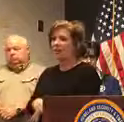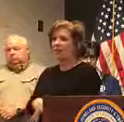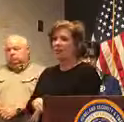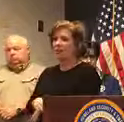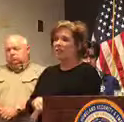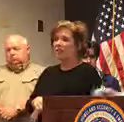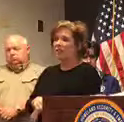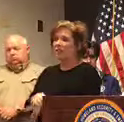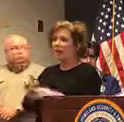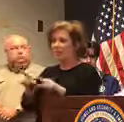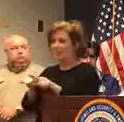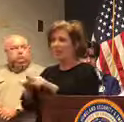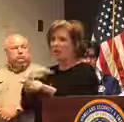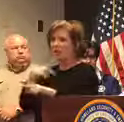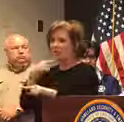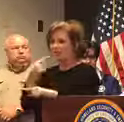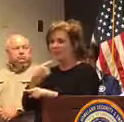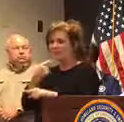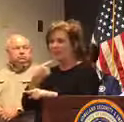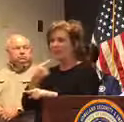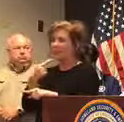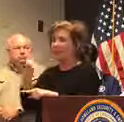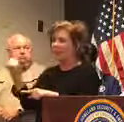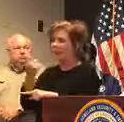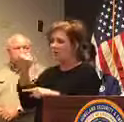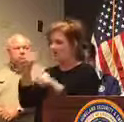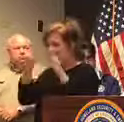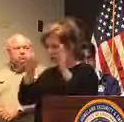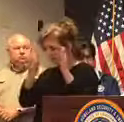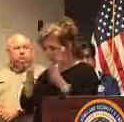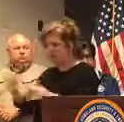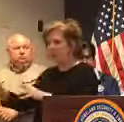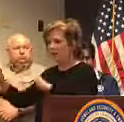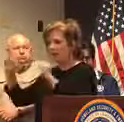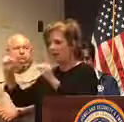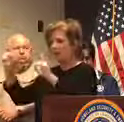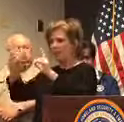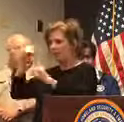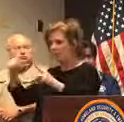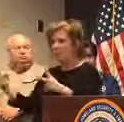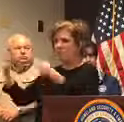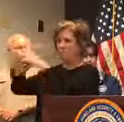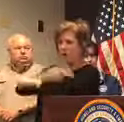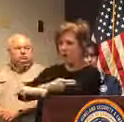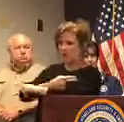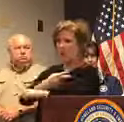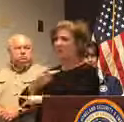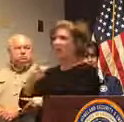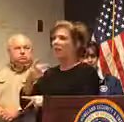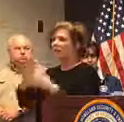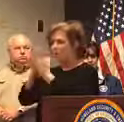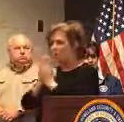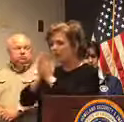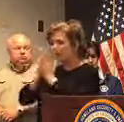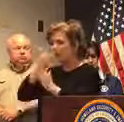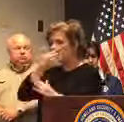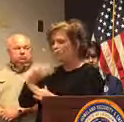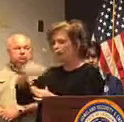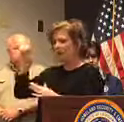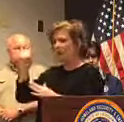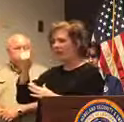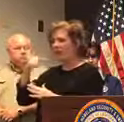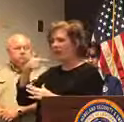I always say you prepare for the worst and you pray for the best. I happen to believe in the power of prayer, and so I encourage people